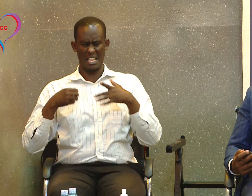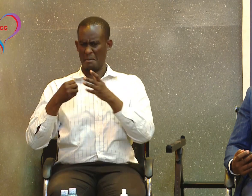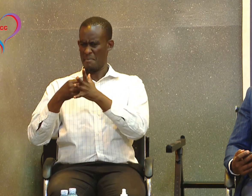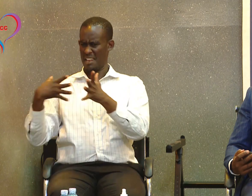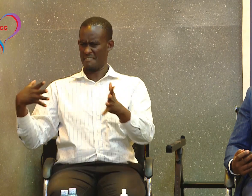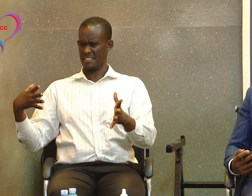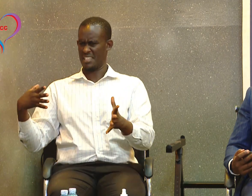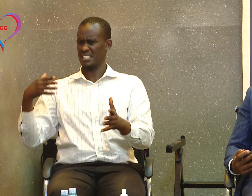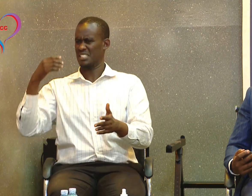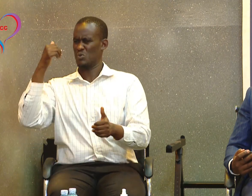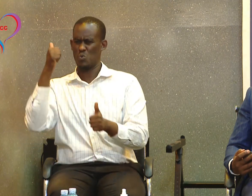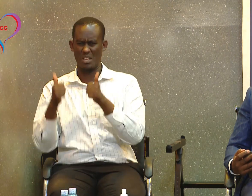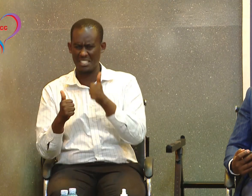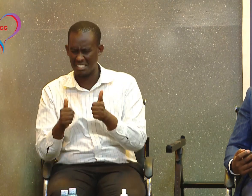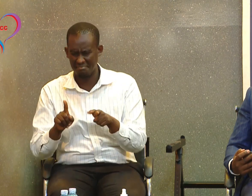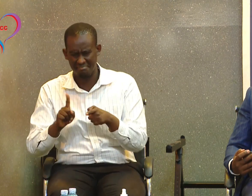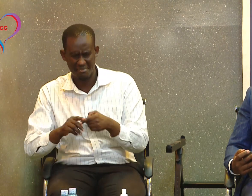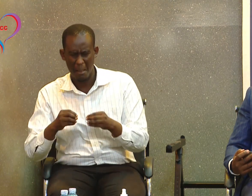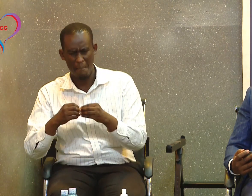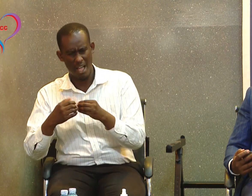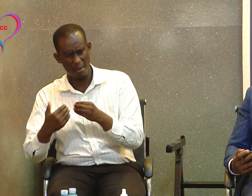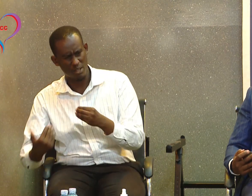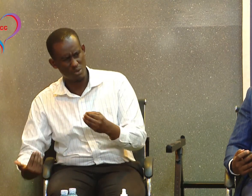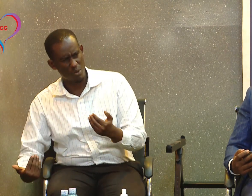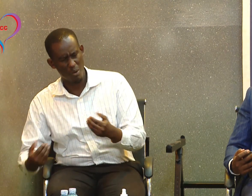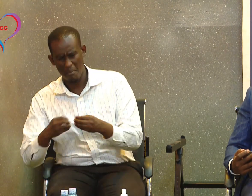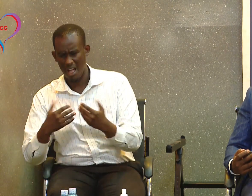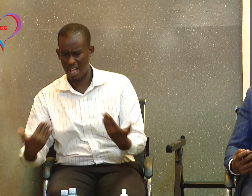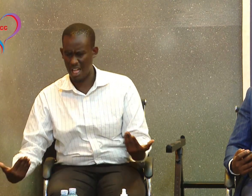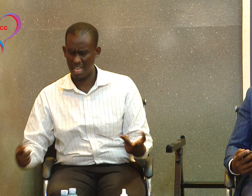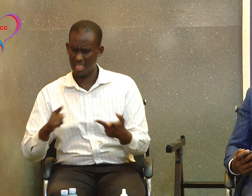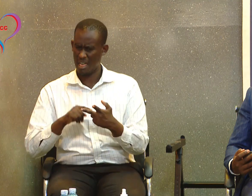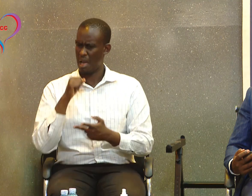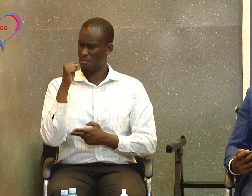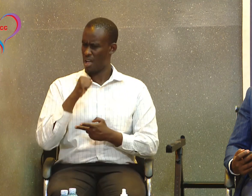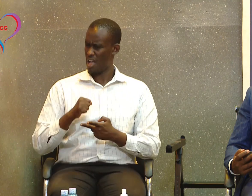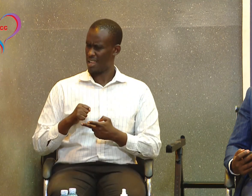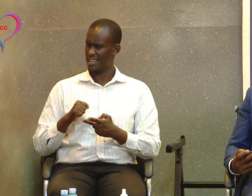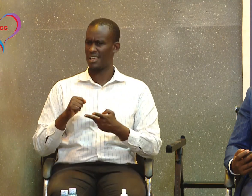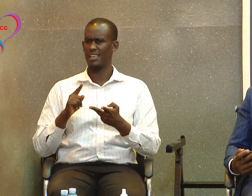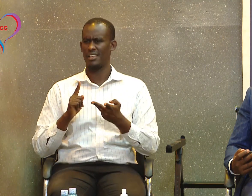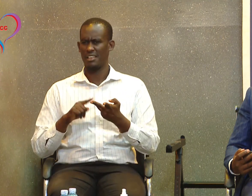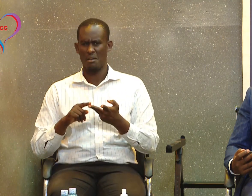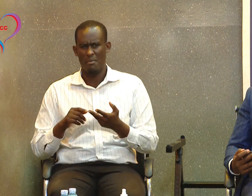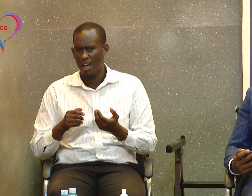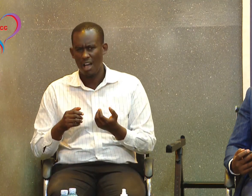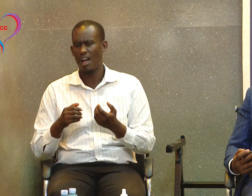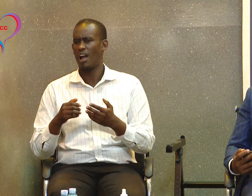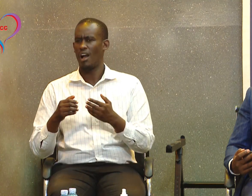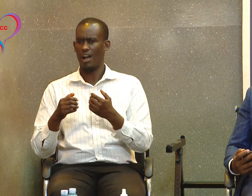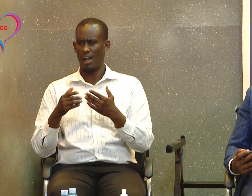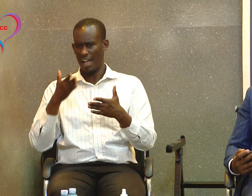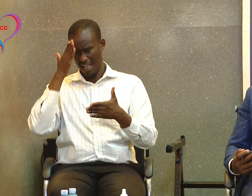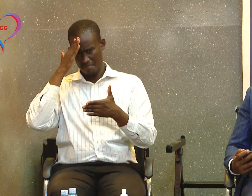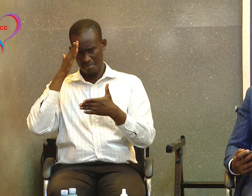benefit? Bana bato. Are they children? Bakadde. Are they old people? Batana lokoka. Are they people who